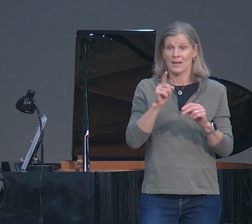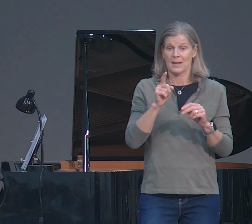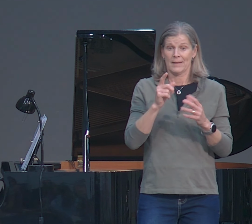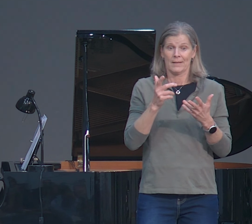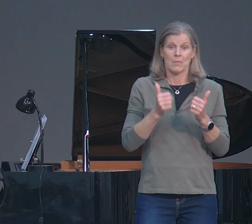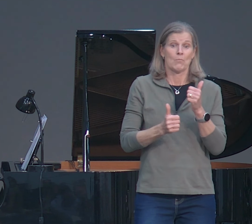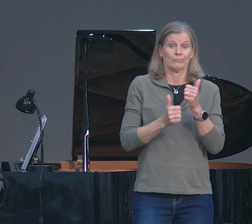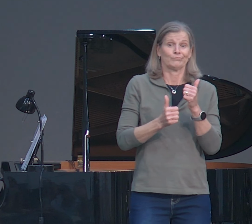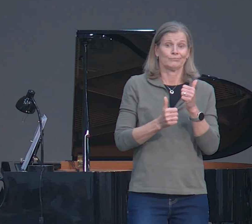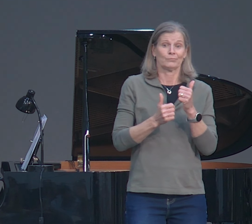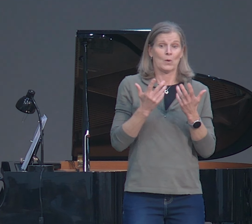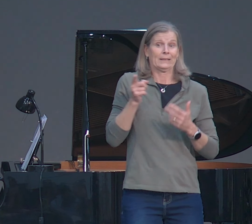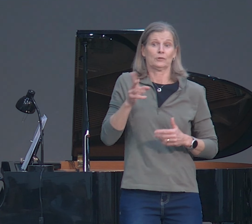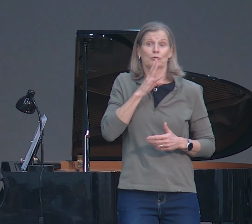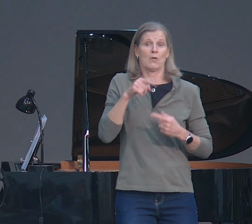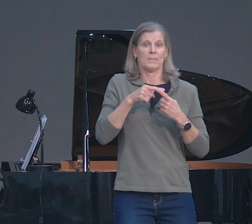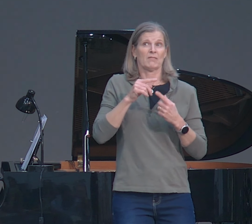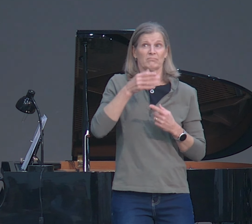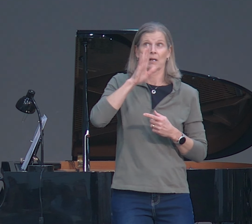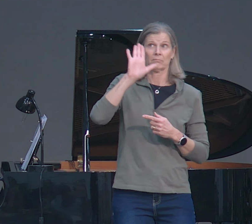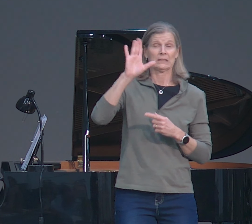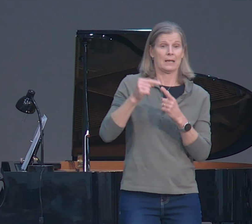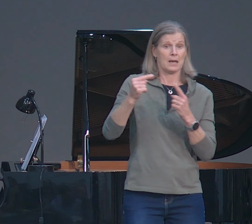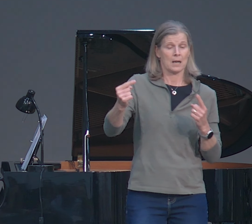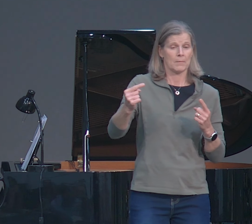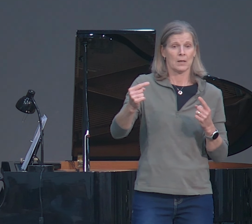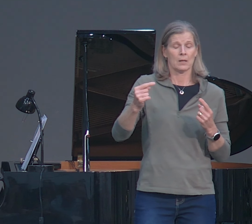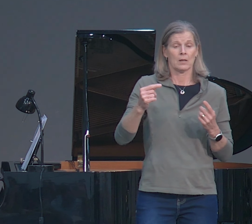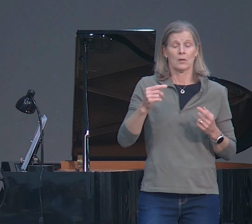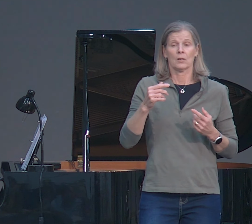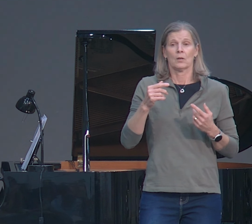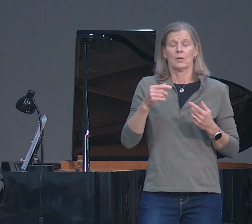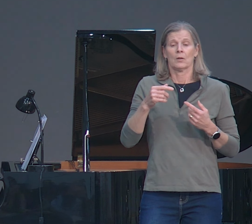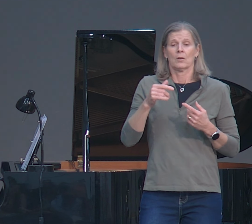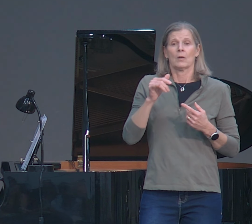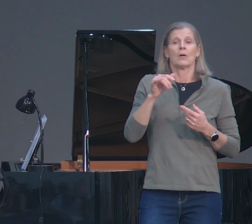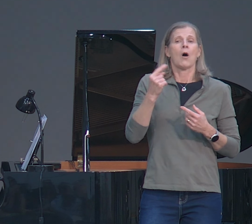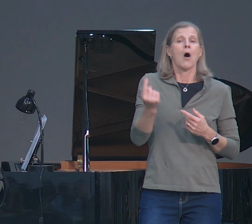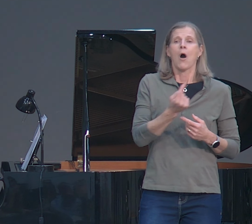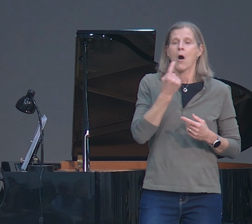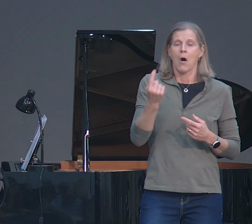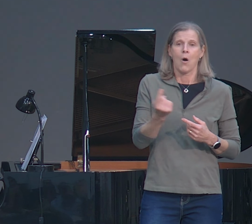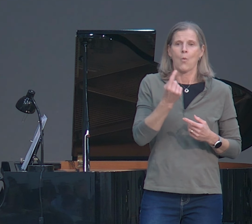instruments of God's enemy, whenever he tries to stop God's mission, it's always men. It's always